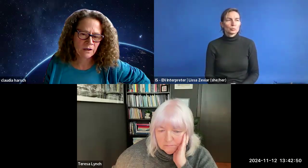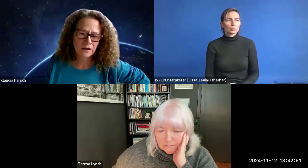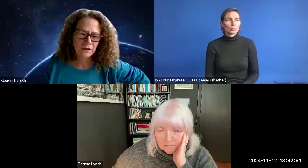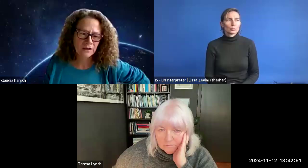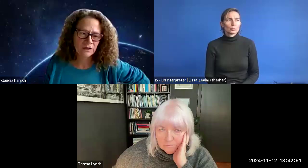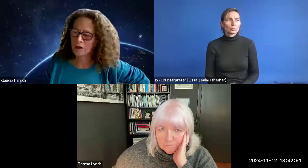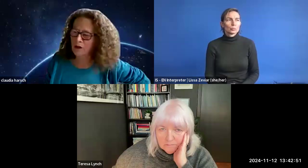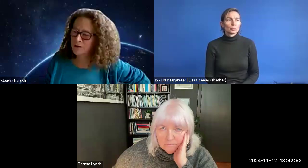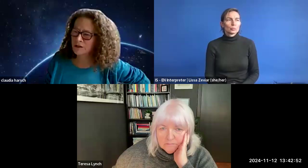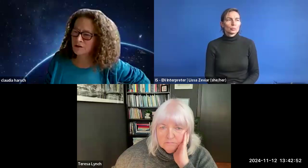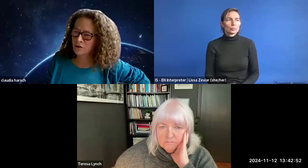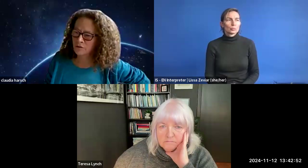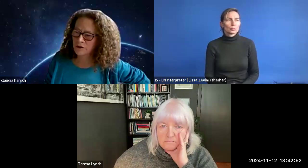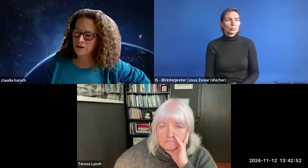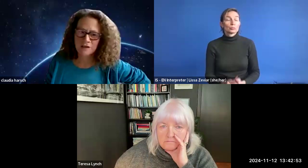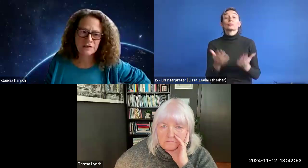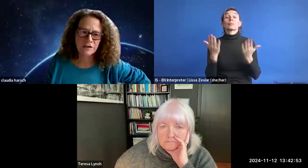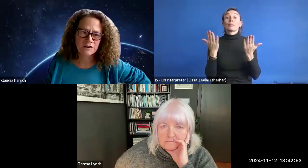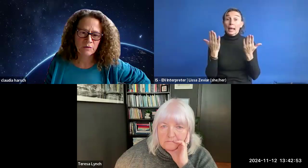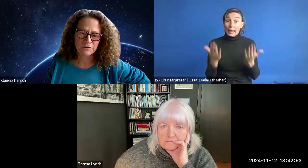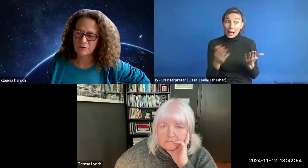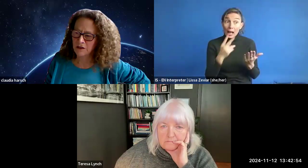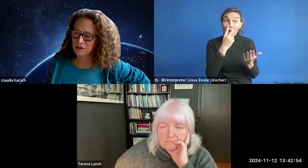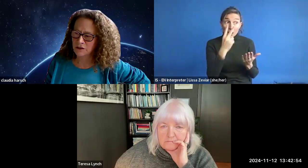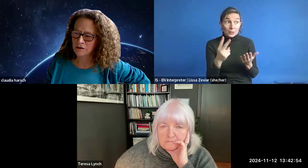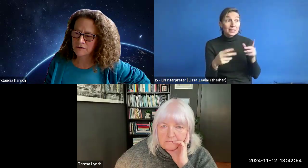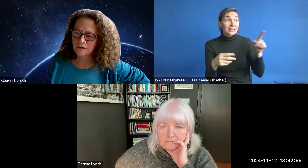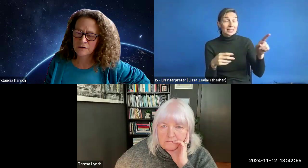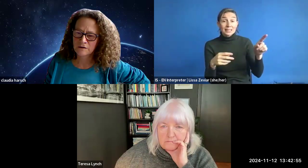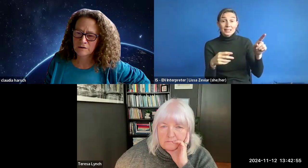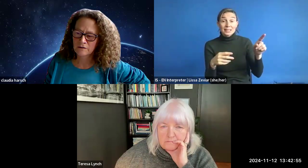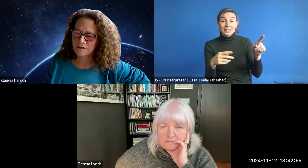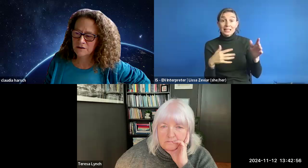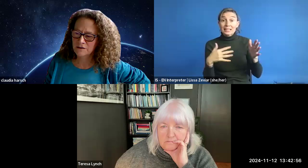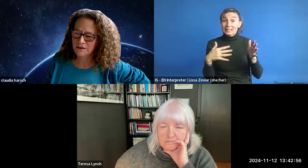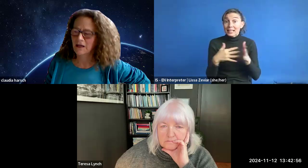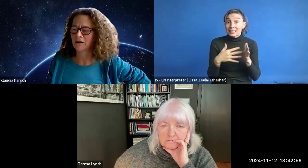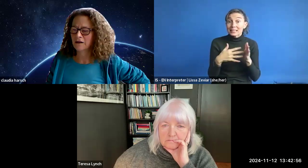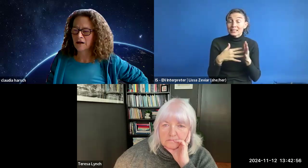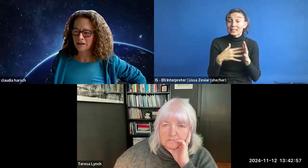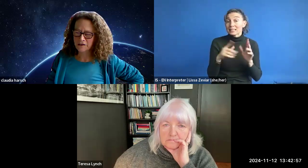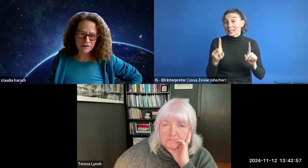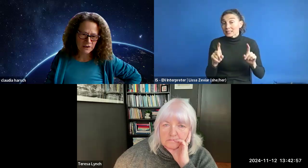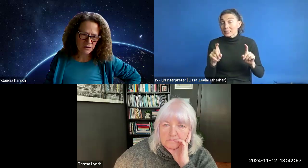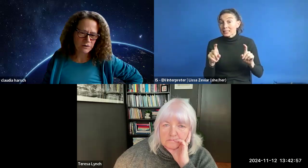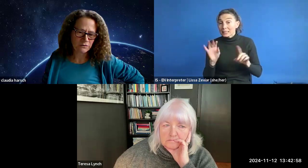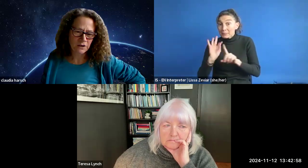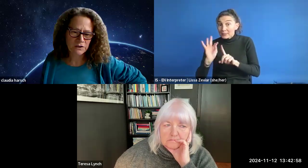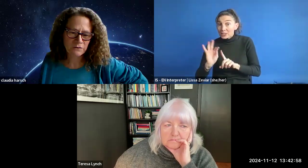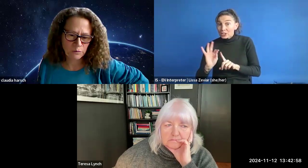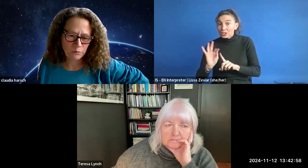way. Can you now see a document that says test specifications? Yes, we can. Yeah, and that's the